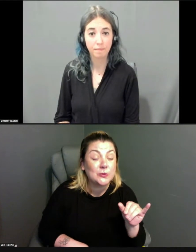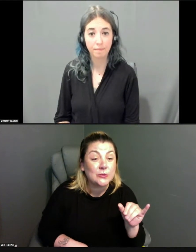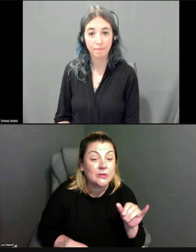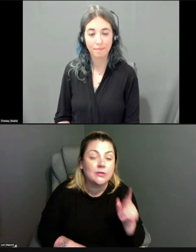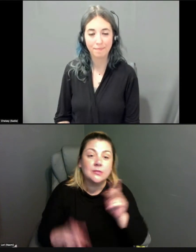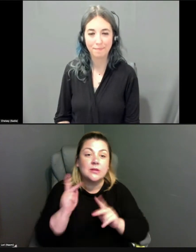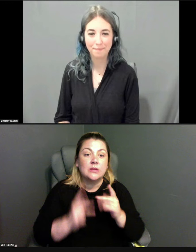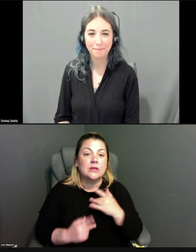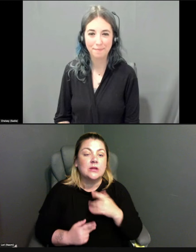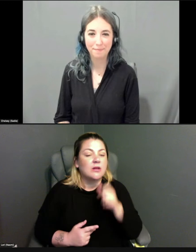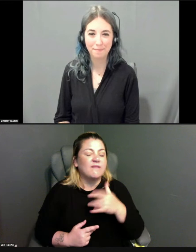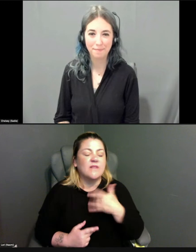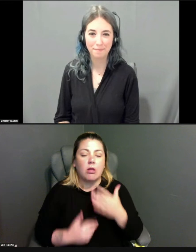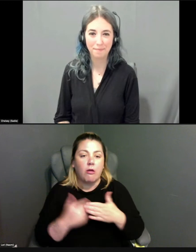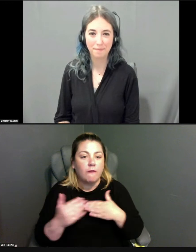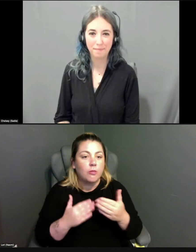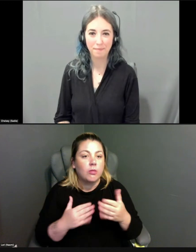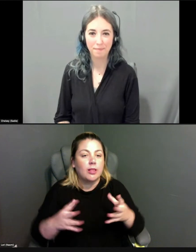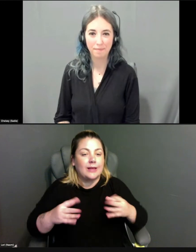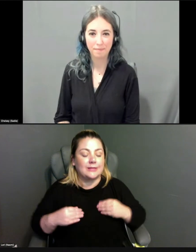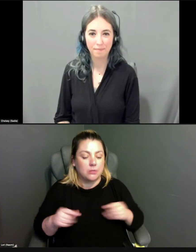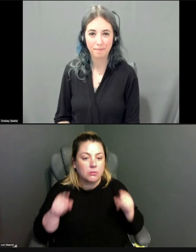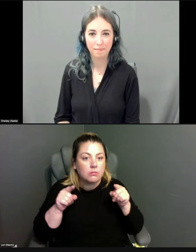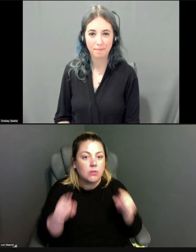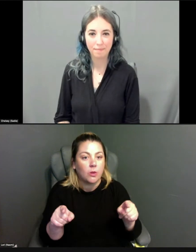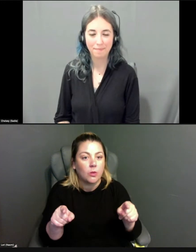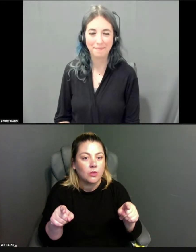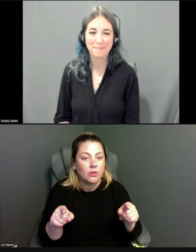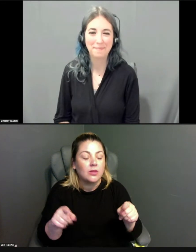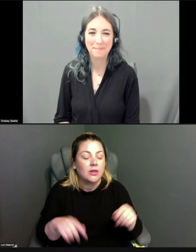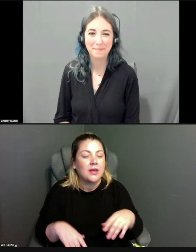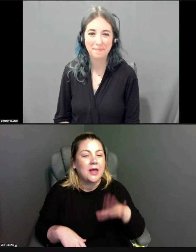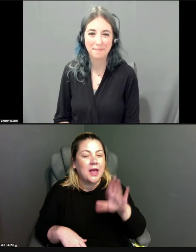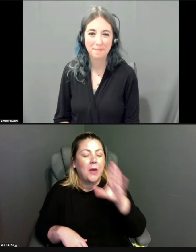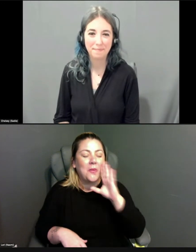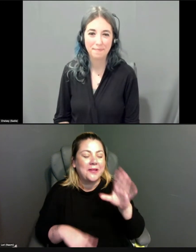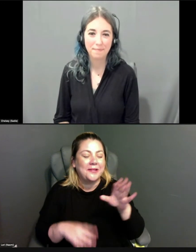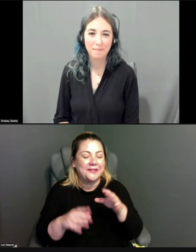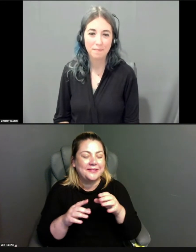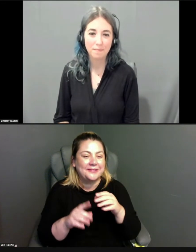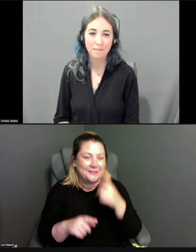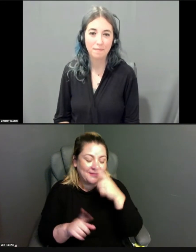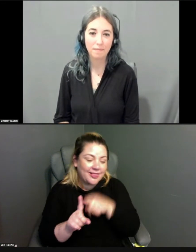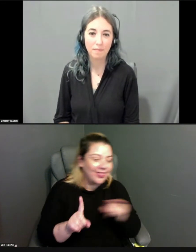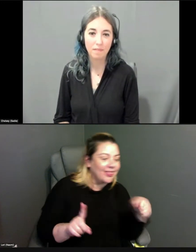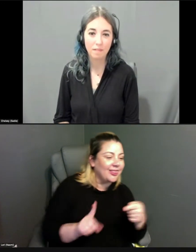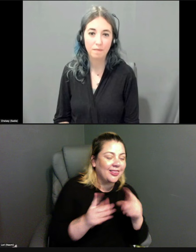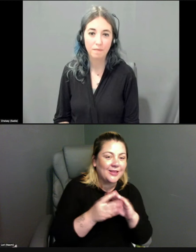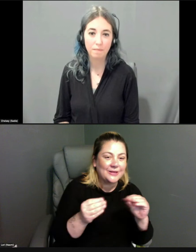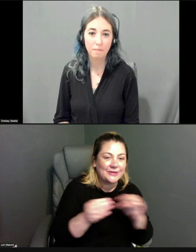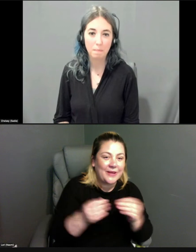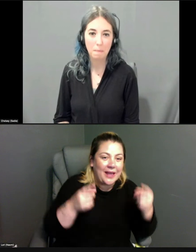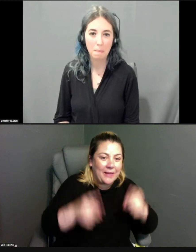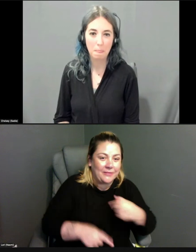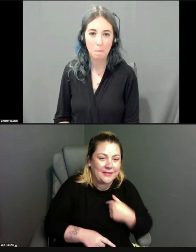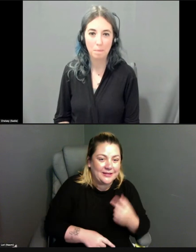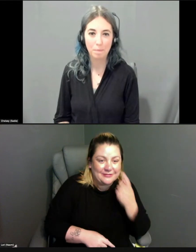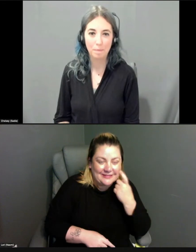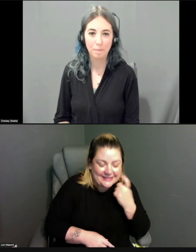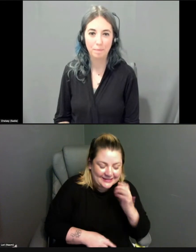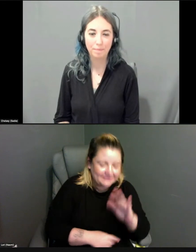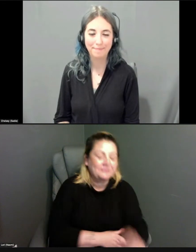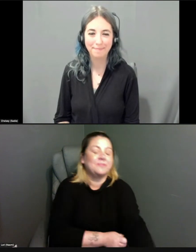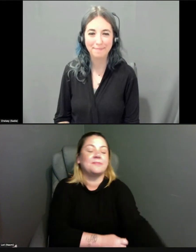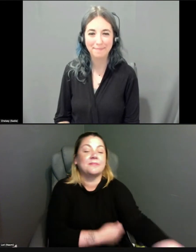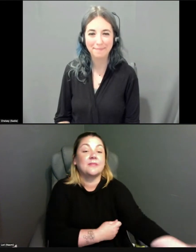recognize that. I'm going to share sort of a weird little story of how this played out for me recently. And it's actually,